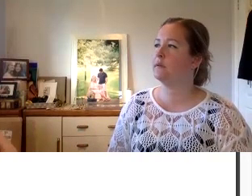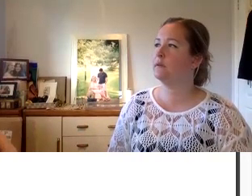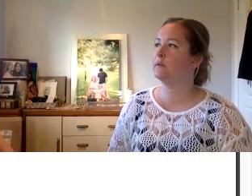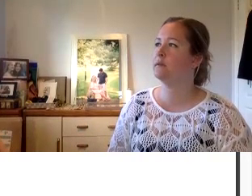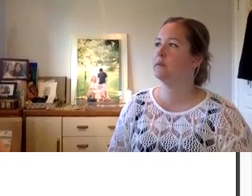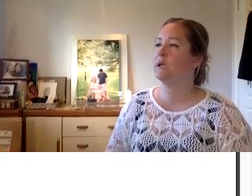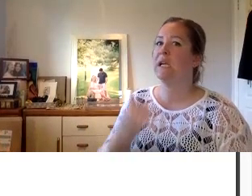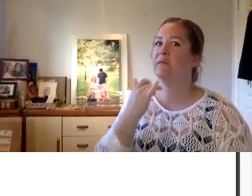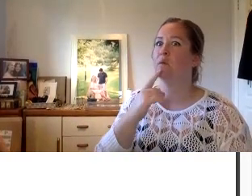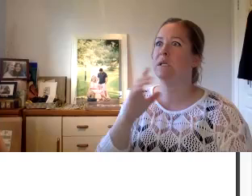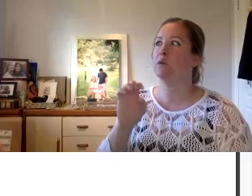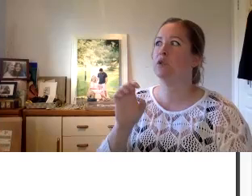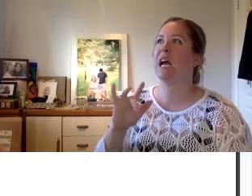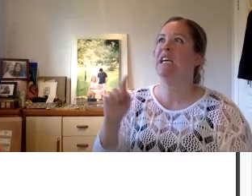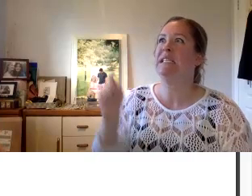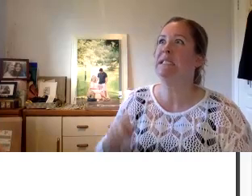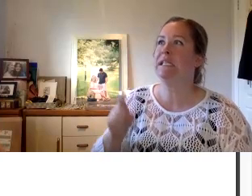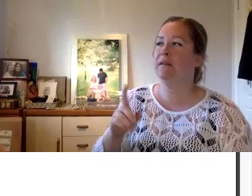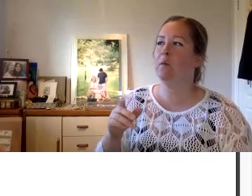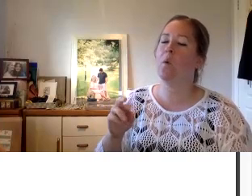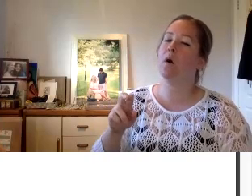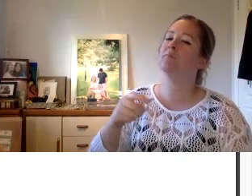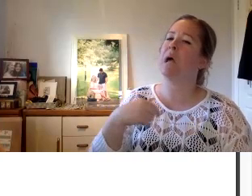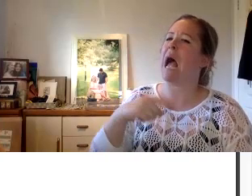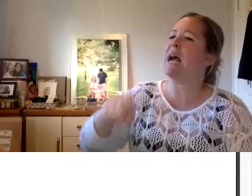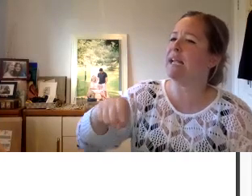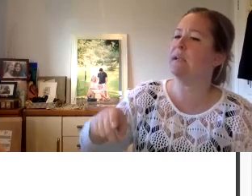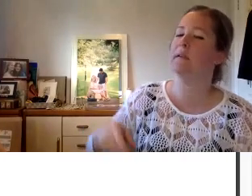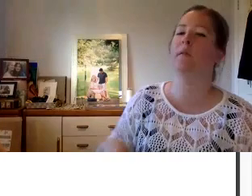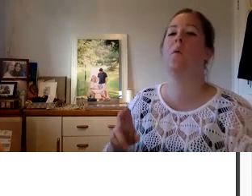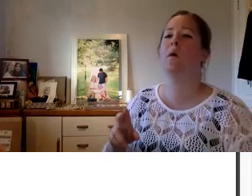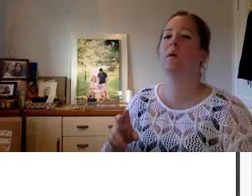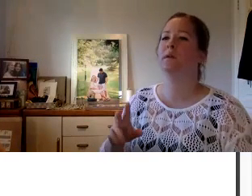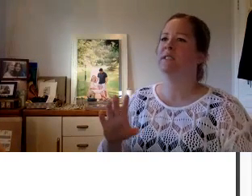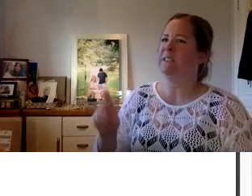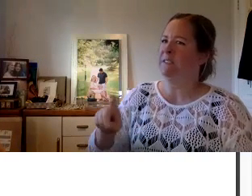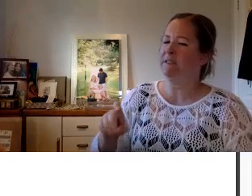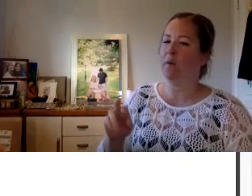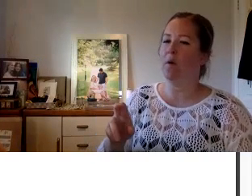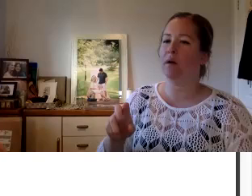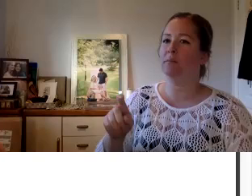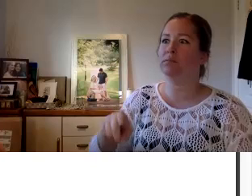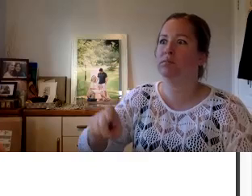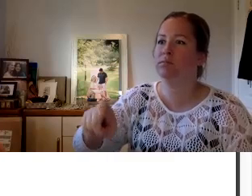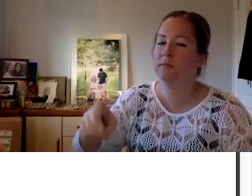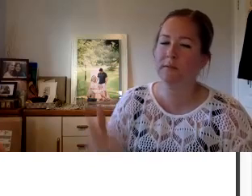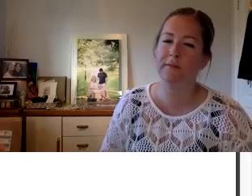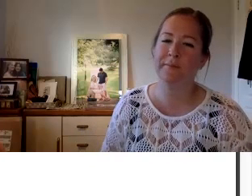want. Again, you really need something, an emergency, need. Use your expressions, or I need, or I